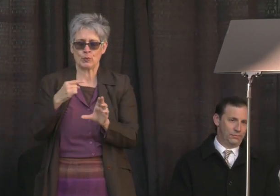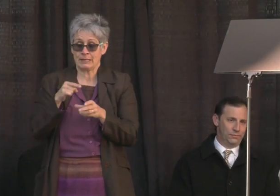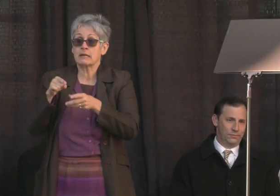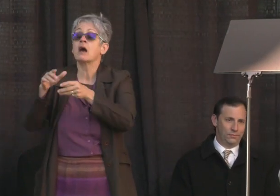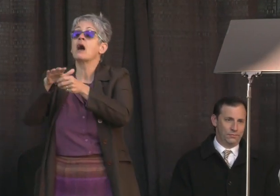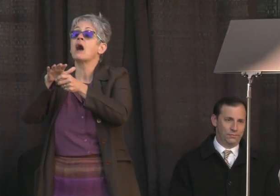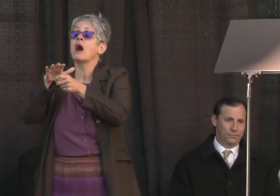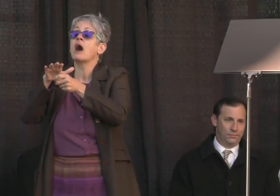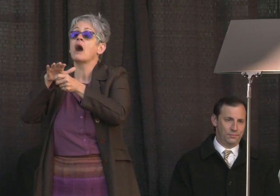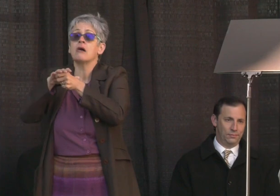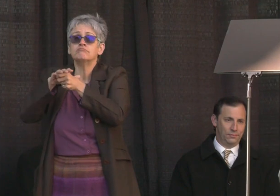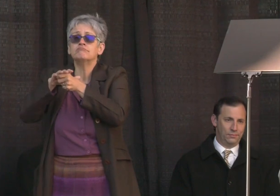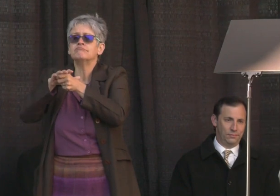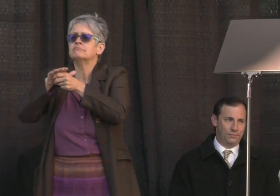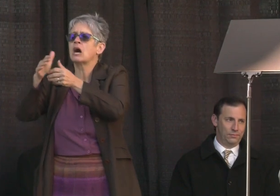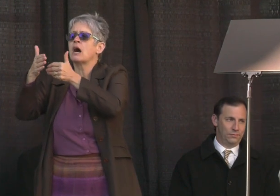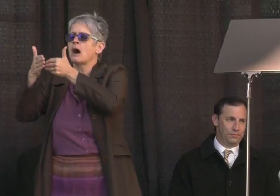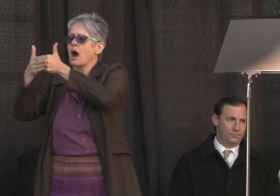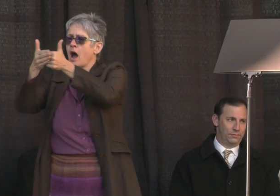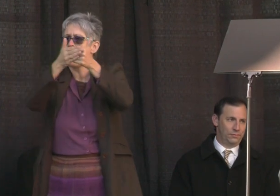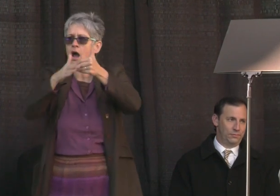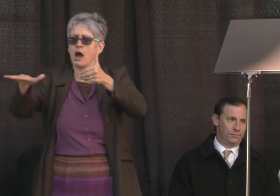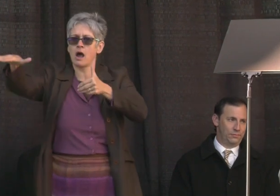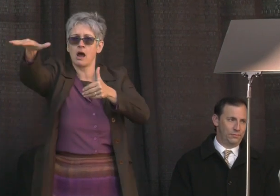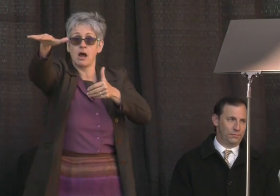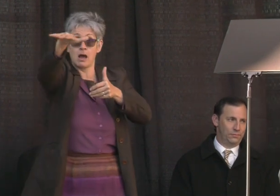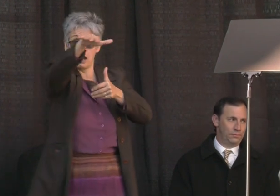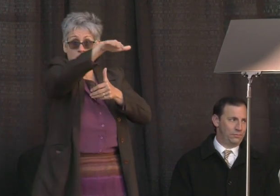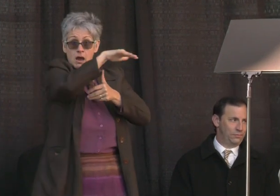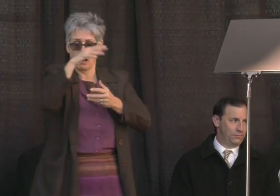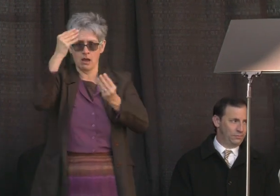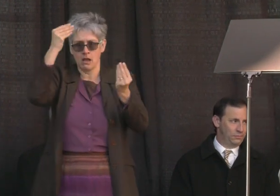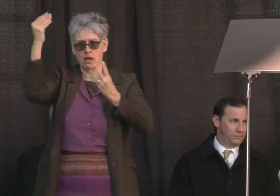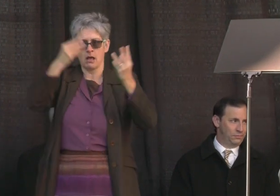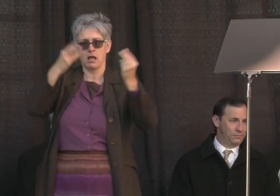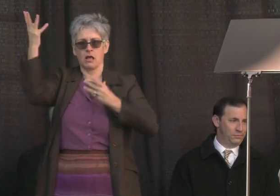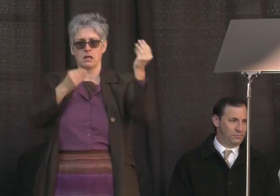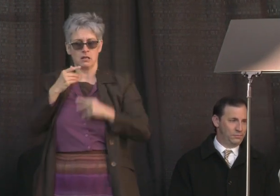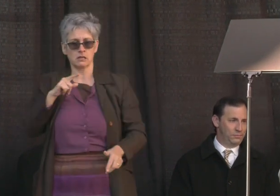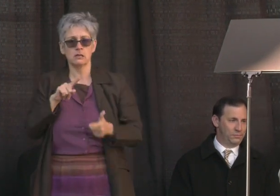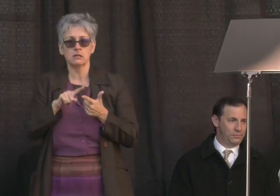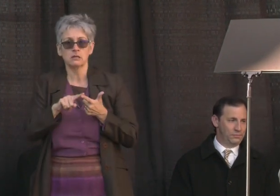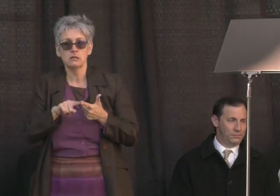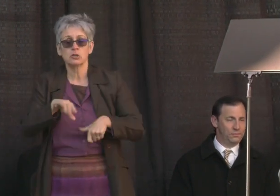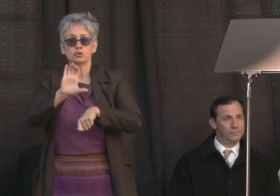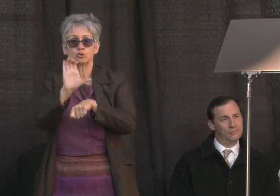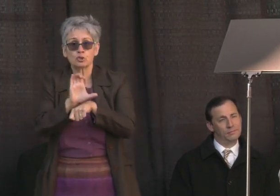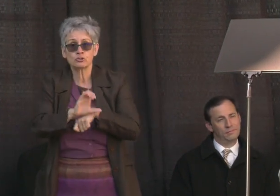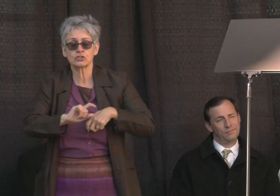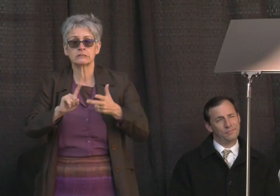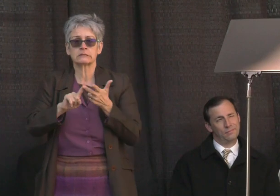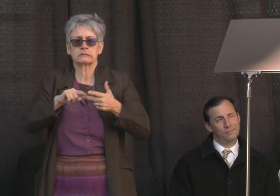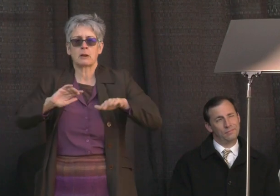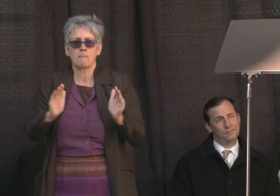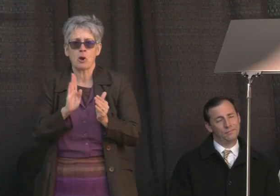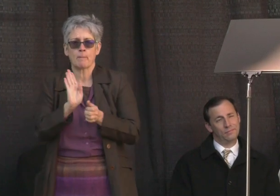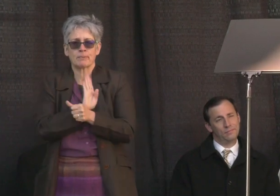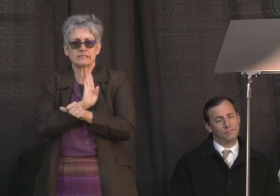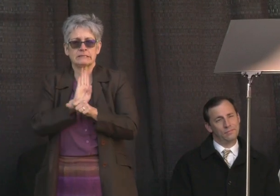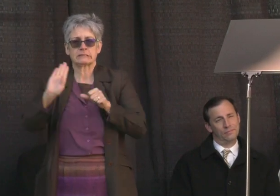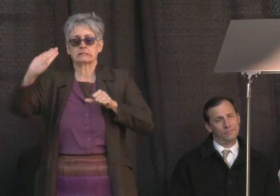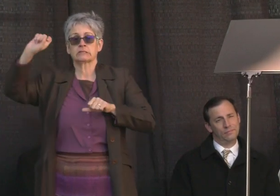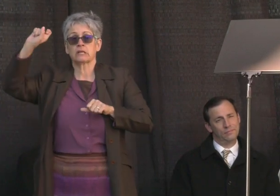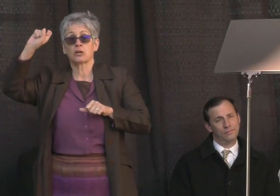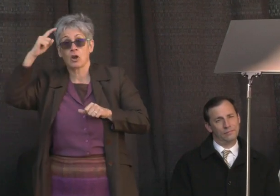our neighborhoods, our small business owners, our schools, our churches, our civic organizations. And to all of